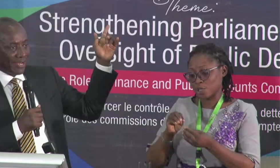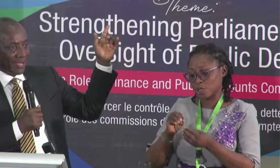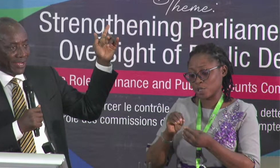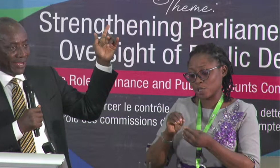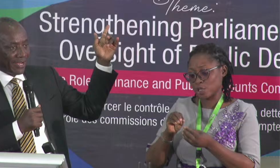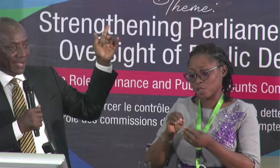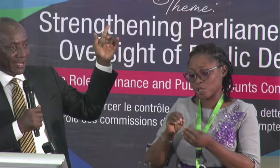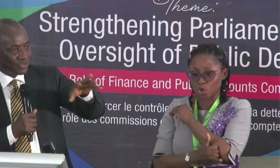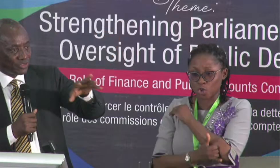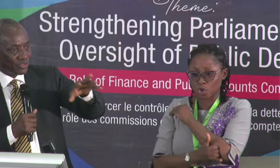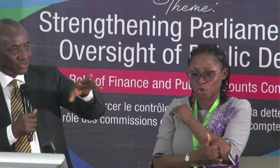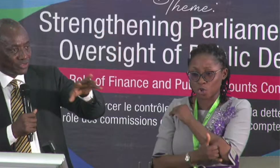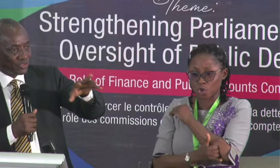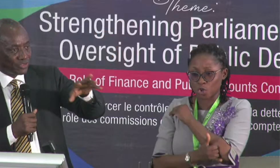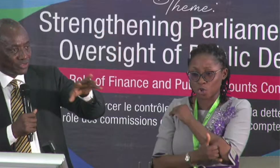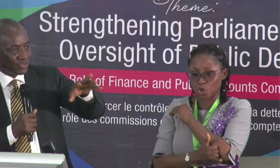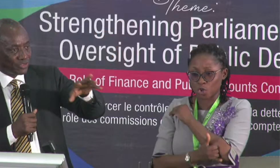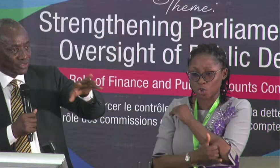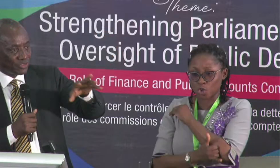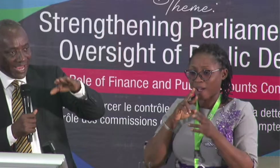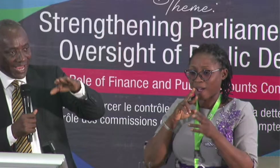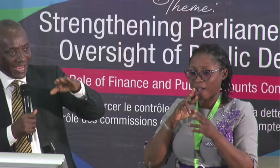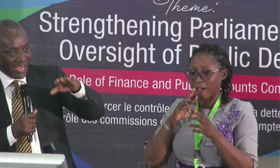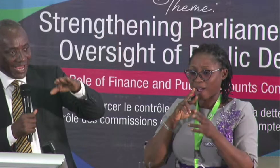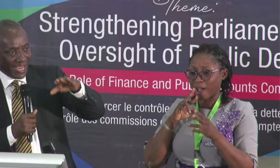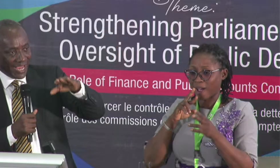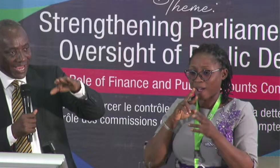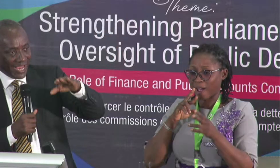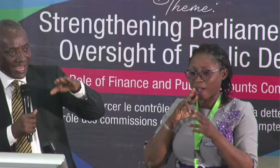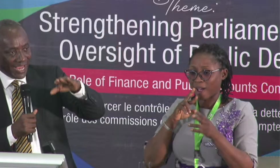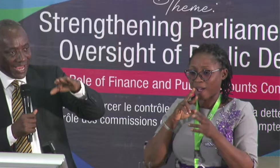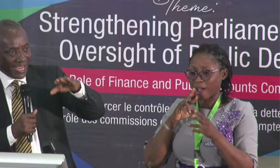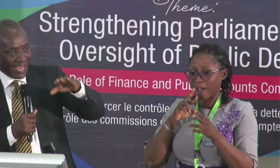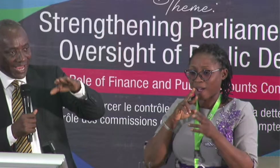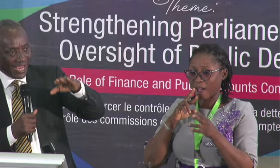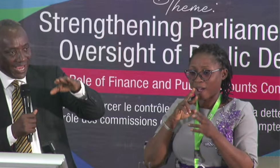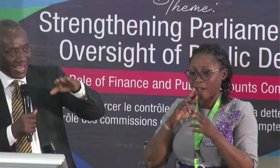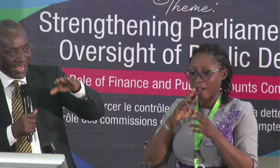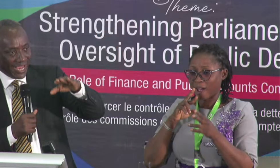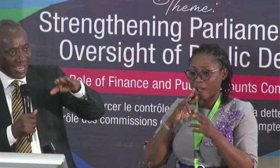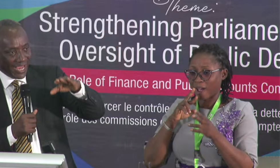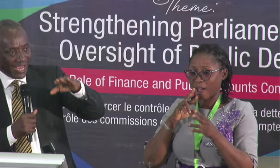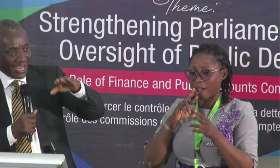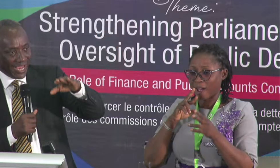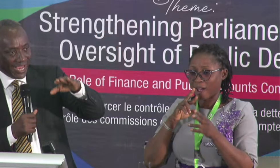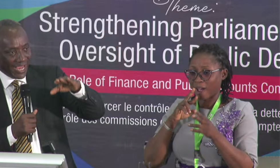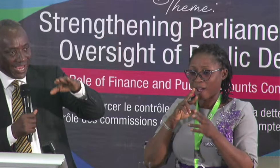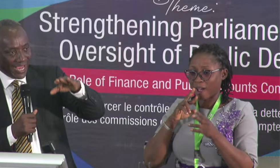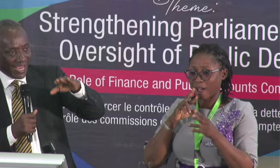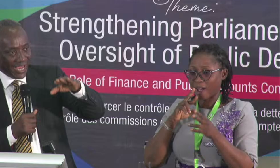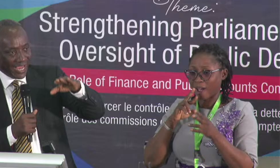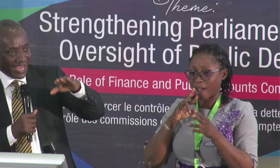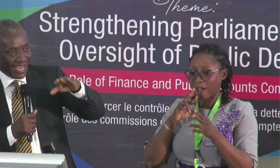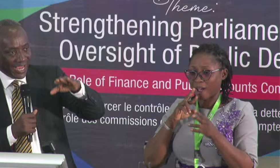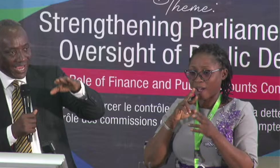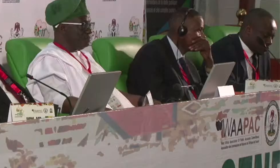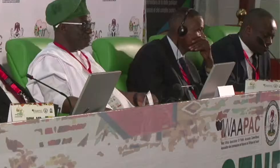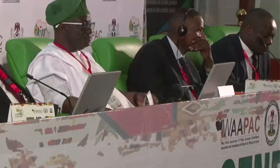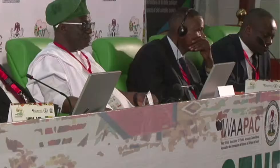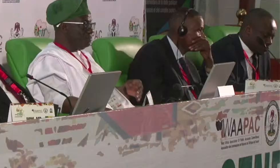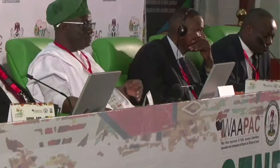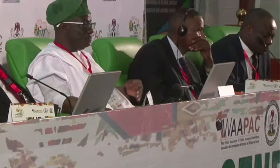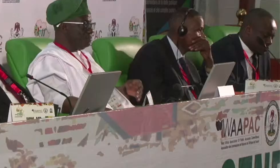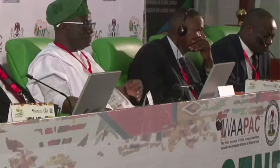now. We're looking at both healthcare, education as measure of economic development. The third